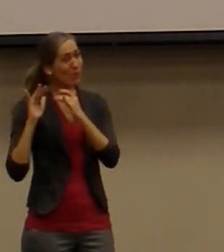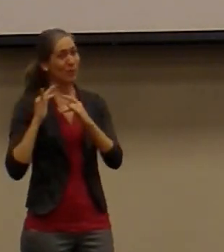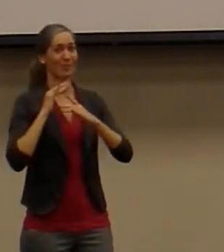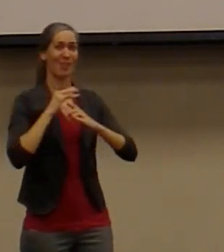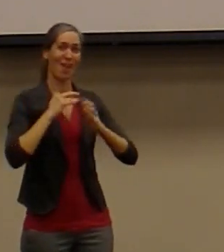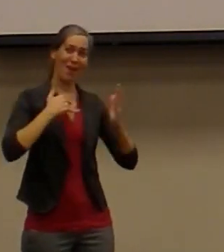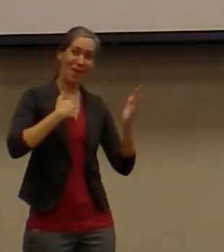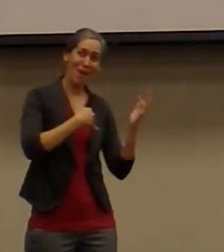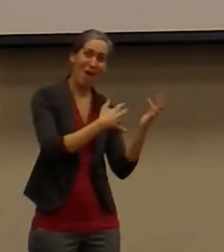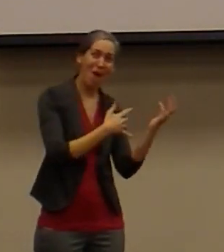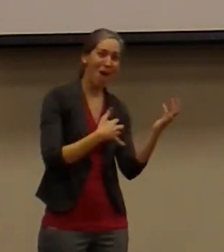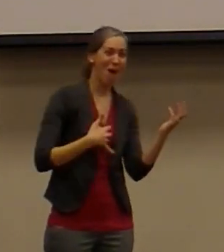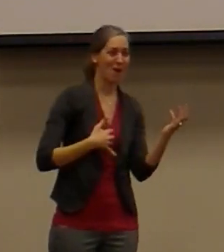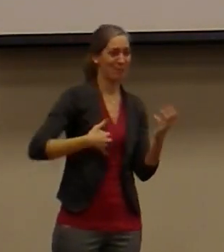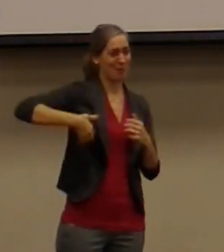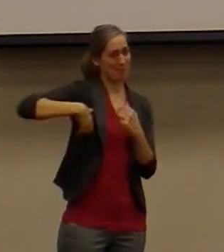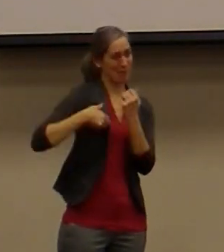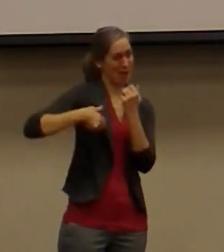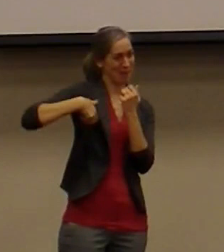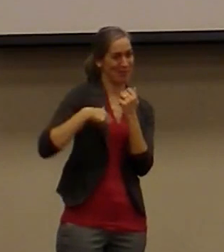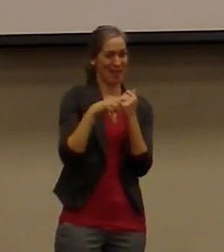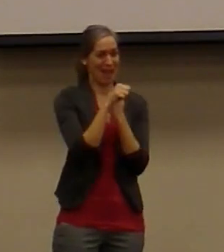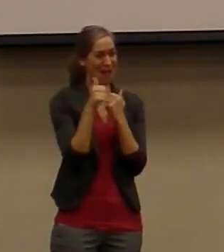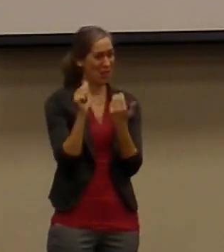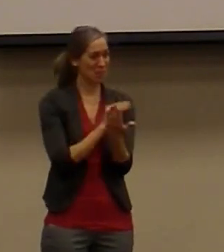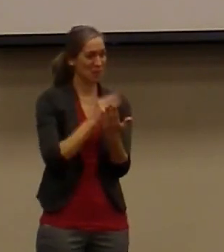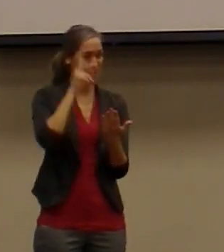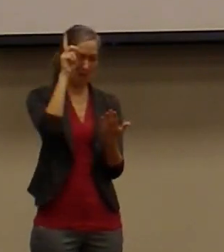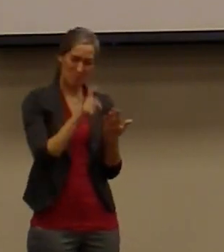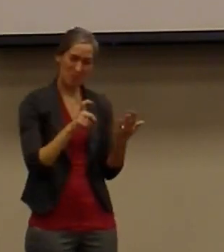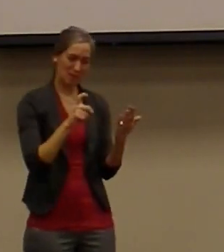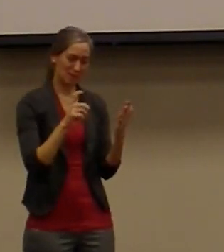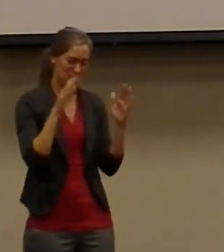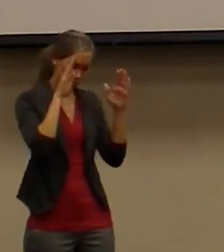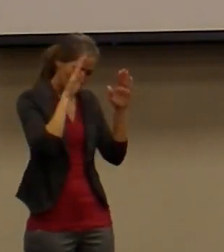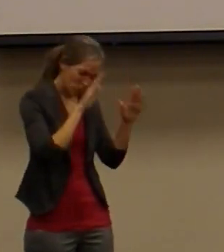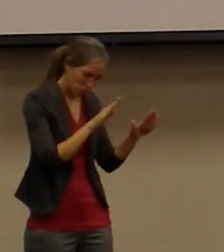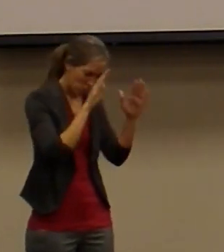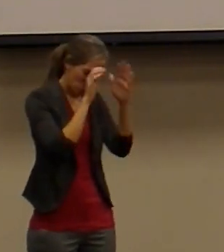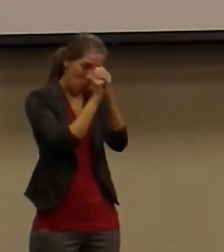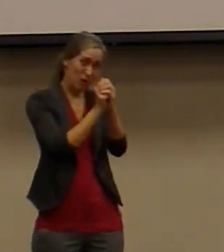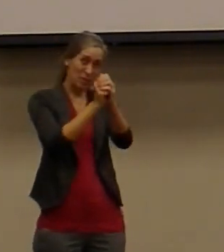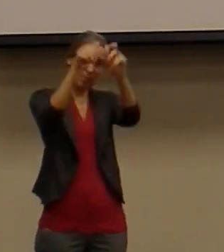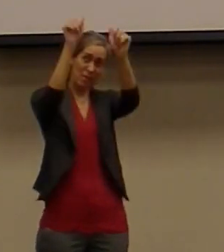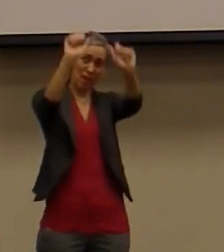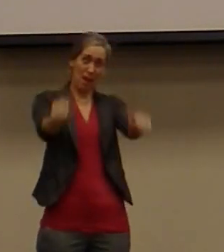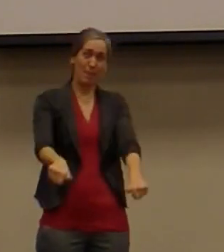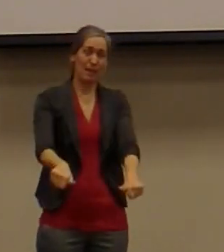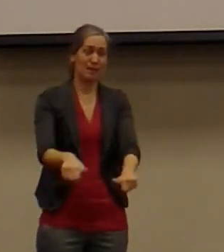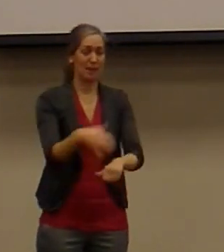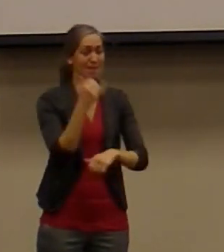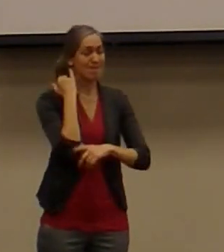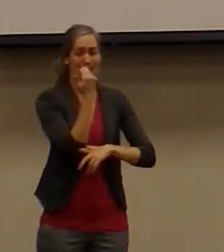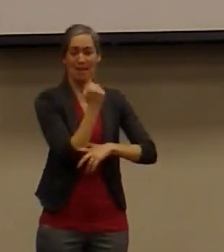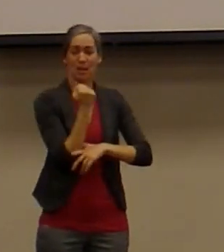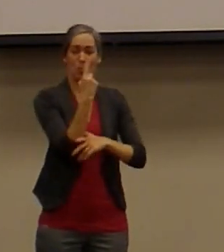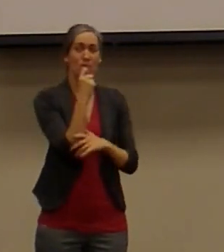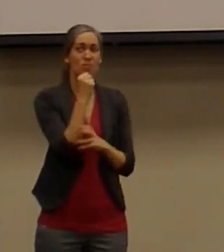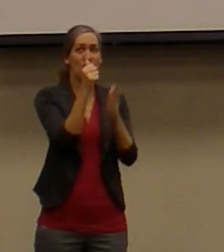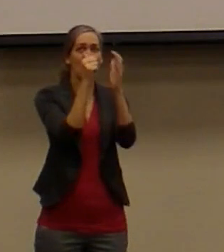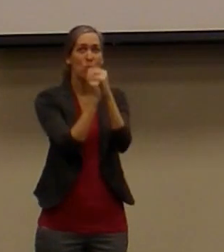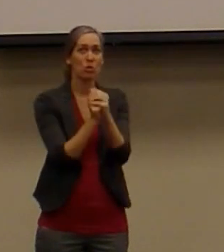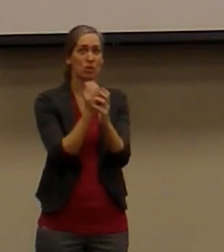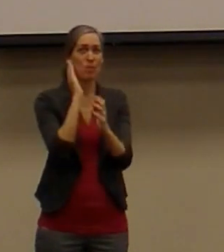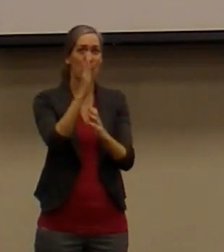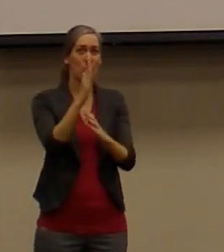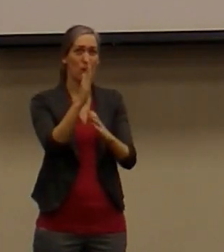harp, pipes, and all kinds of music must fall down and worship the image of gold, and that whoever does not fall down and worship will